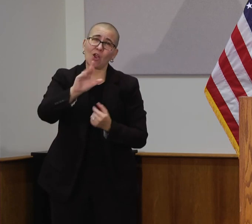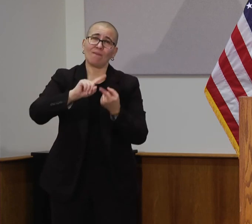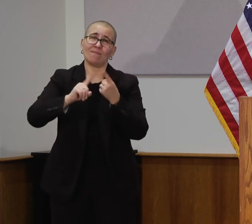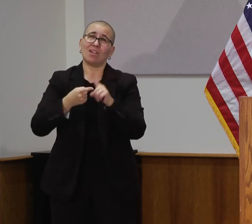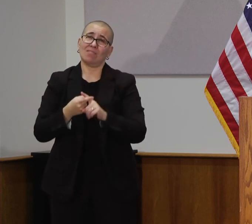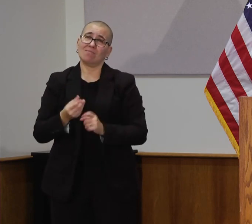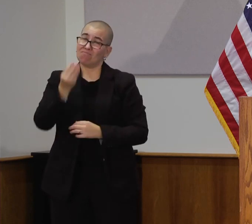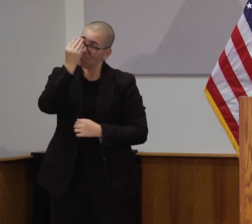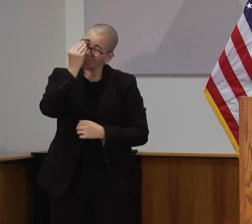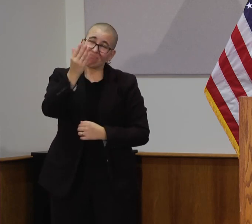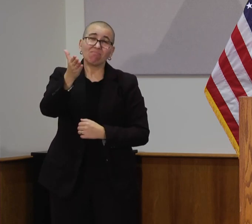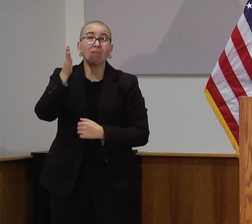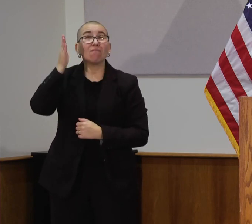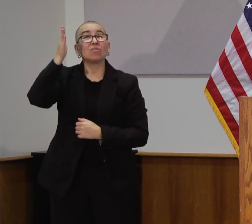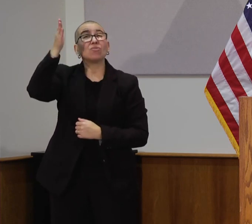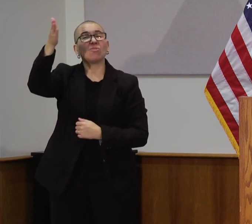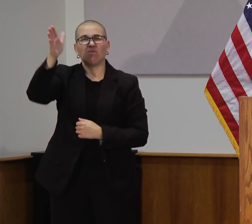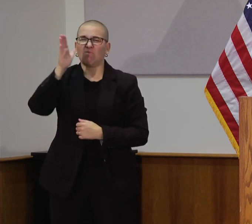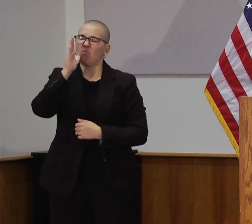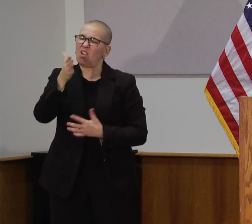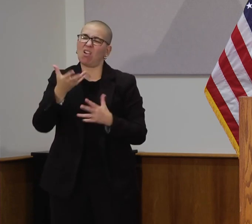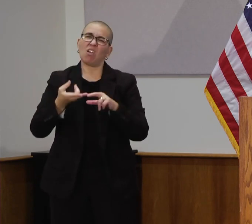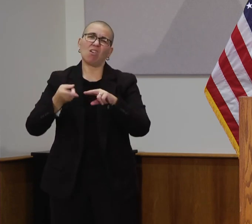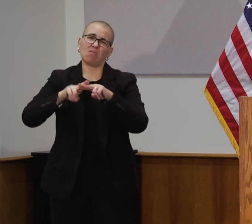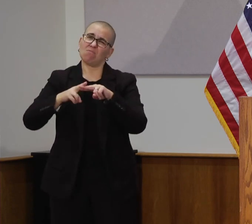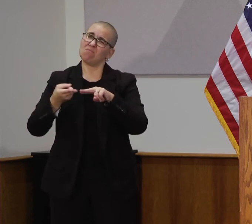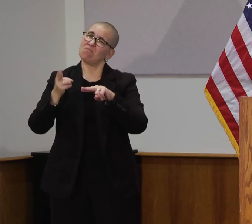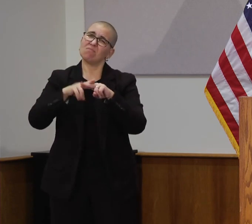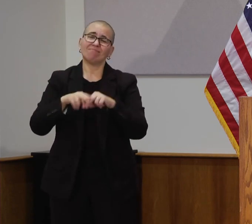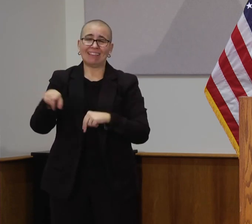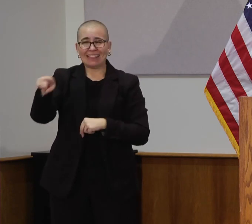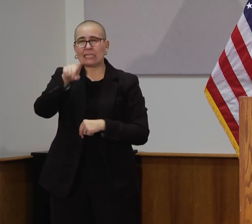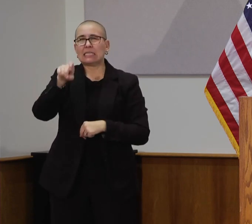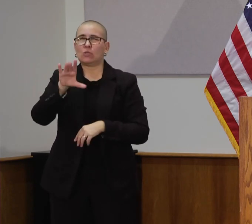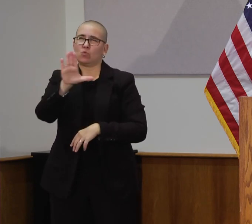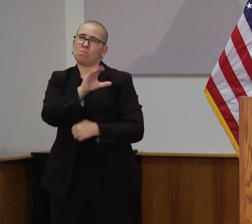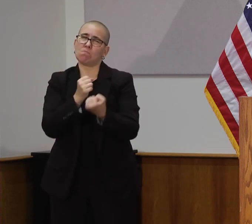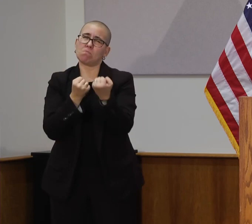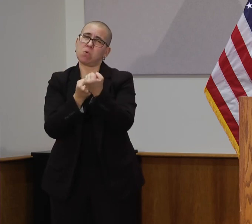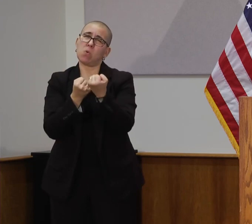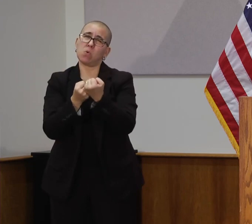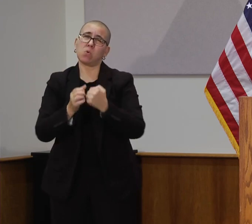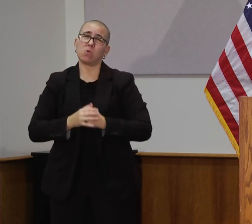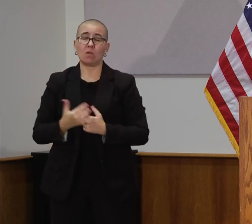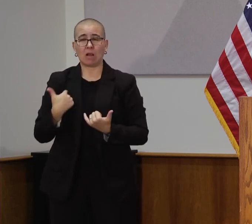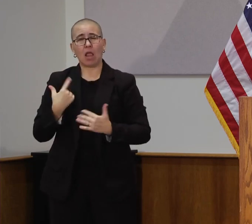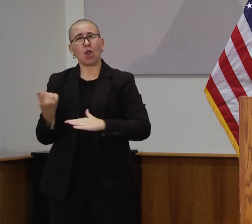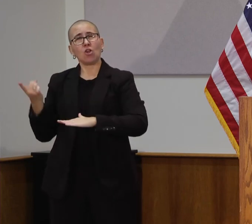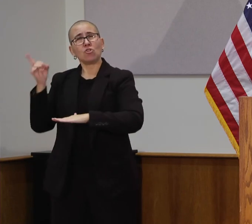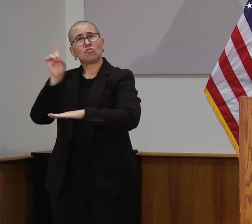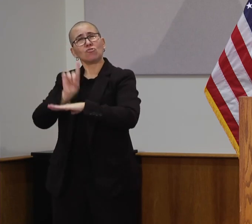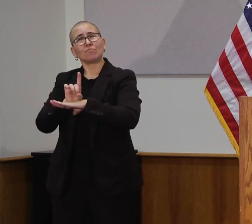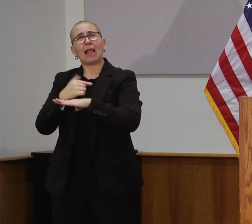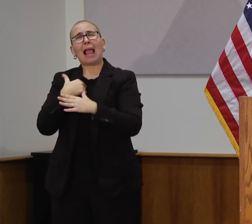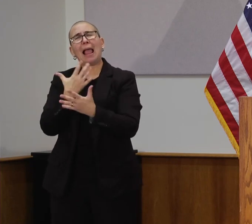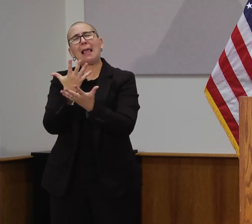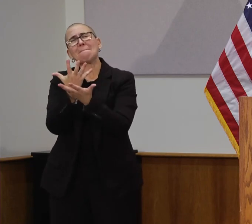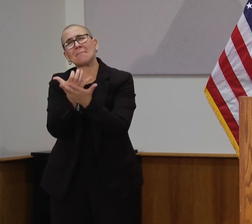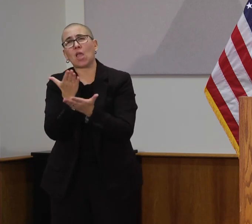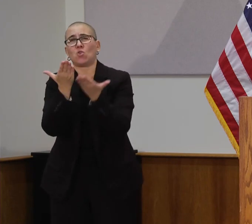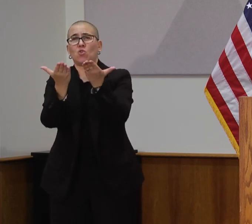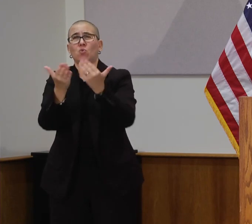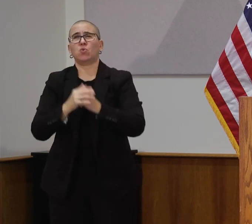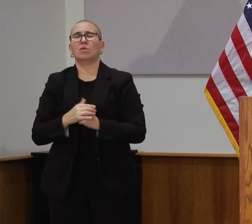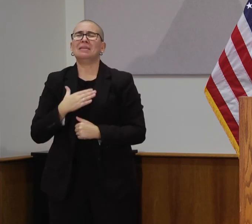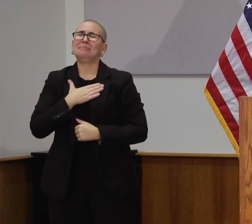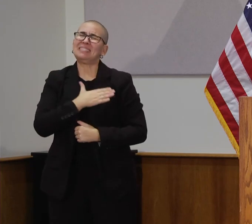as Minnesotans. As I stand here today, I ask you all to please wear your mask